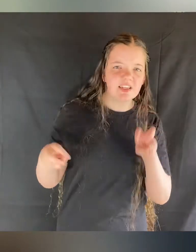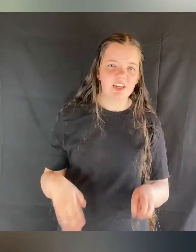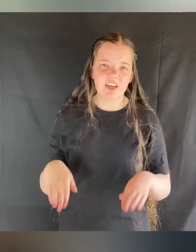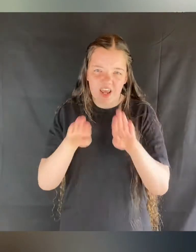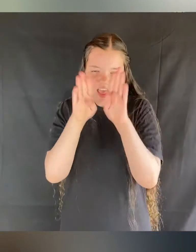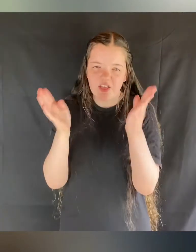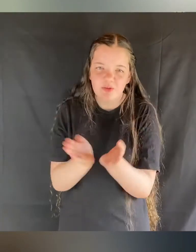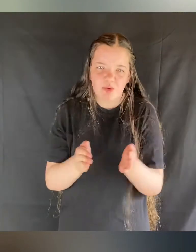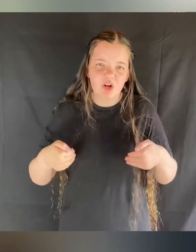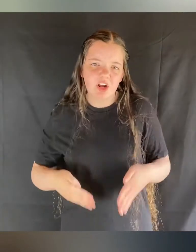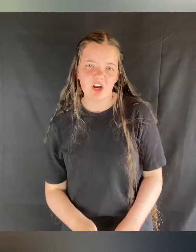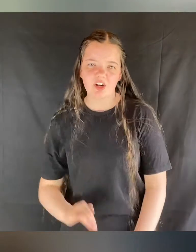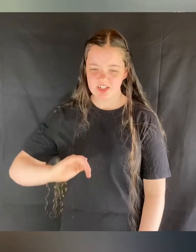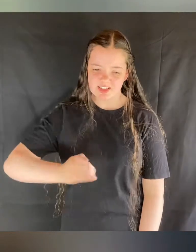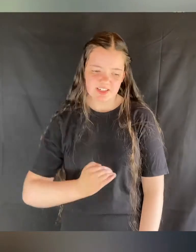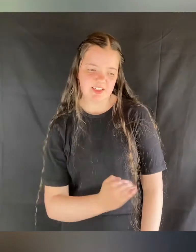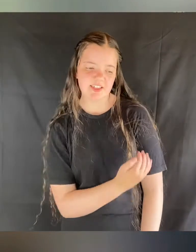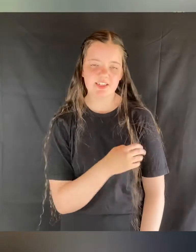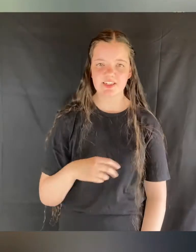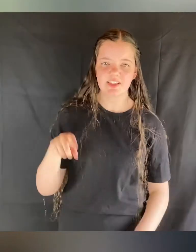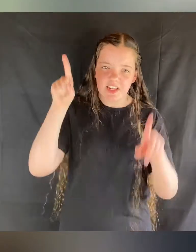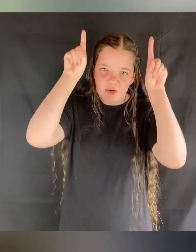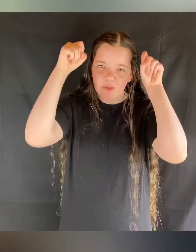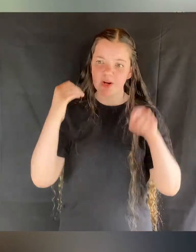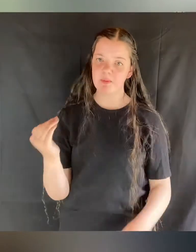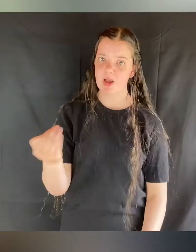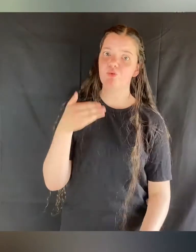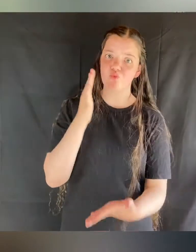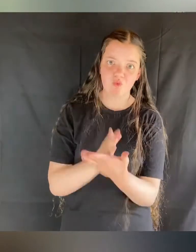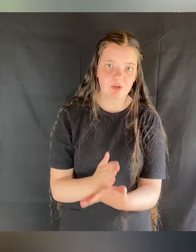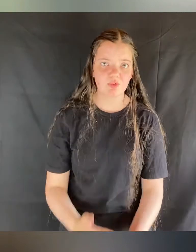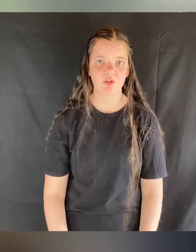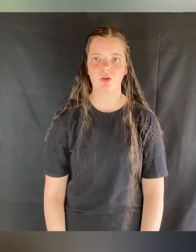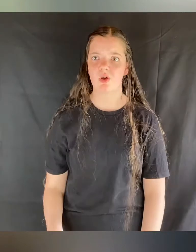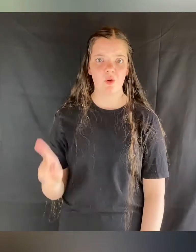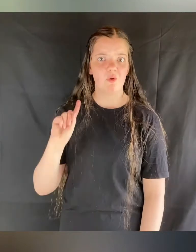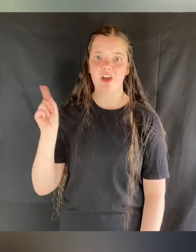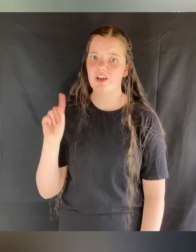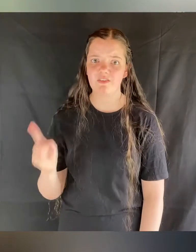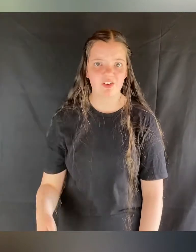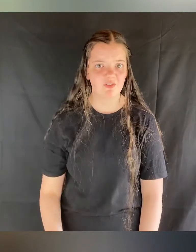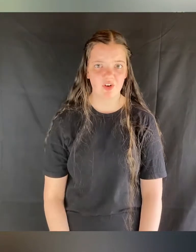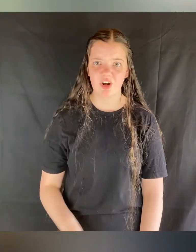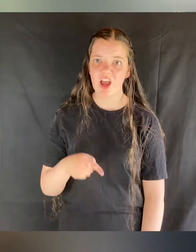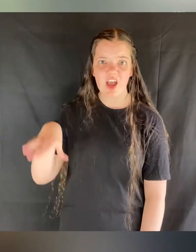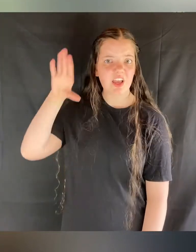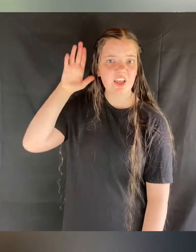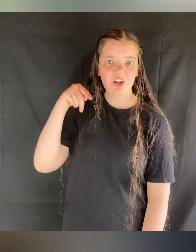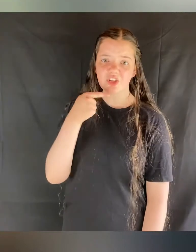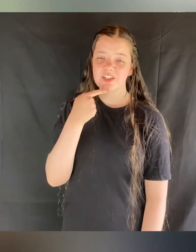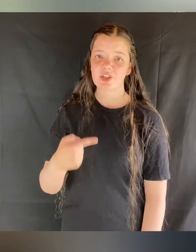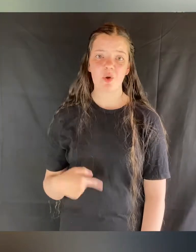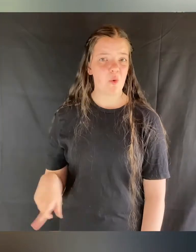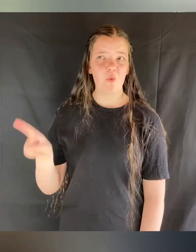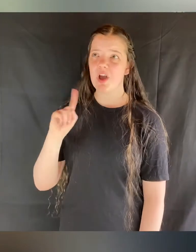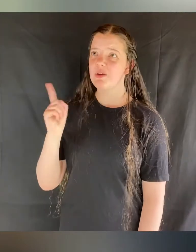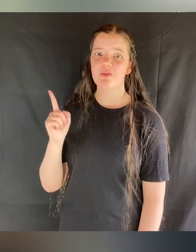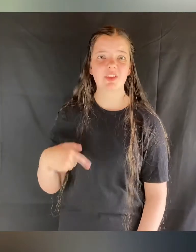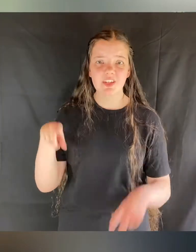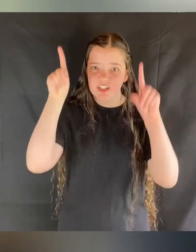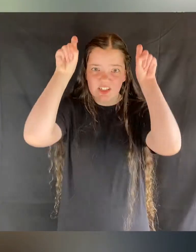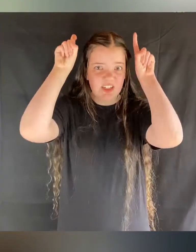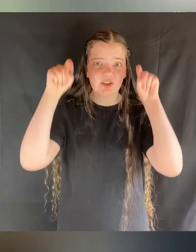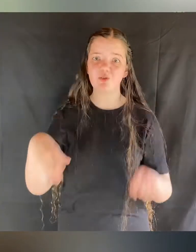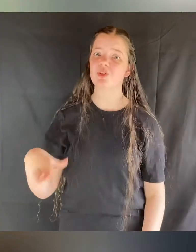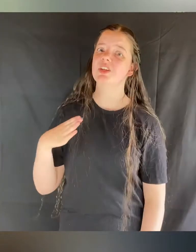snail and bring it back real soon. Whatever for, I hear you ask? Why ever would they need a snail